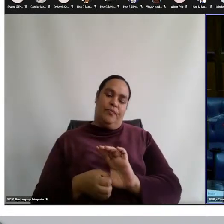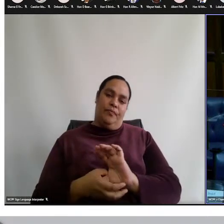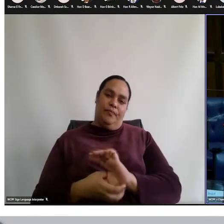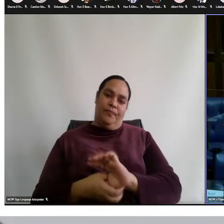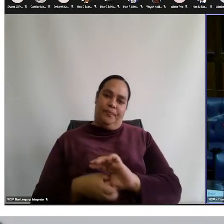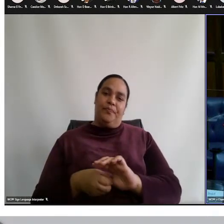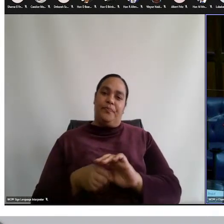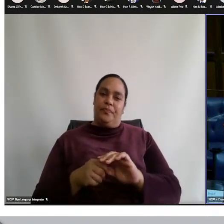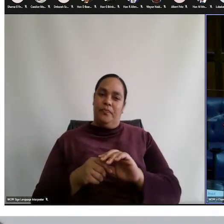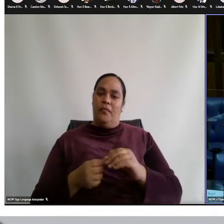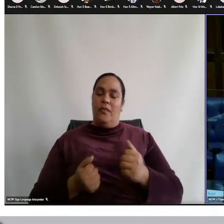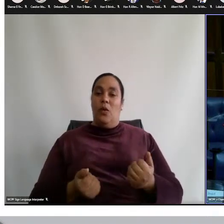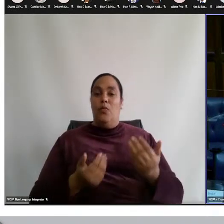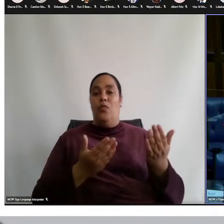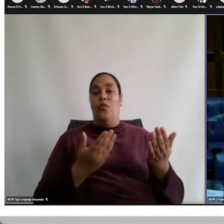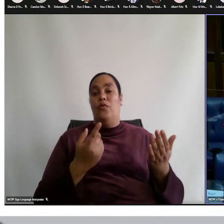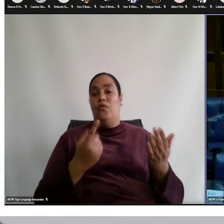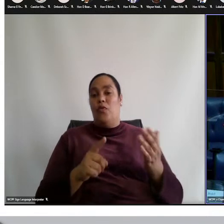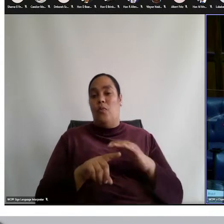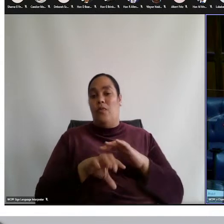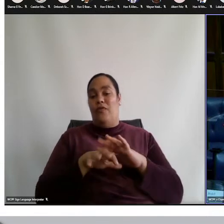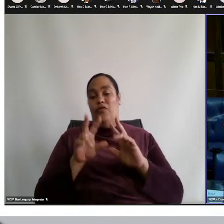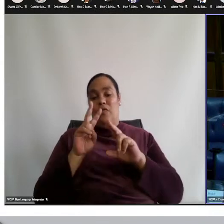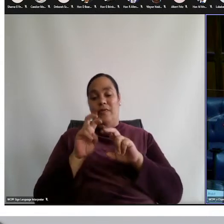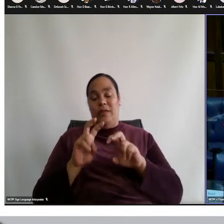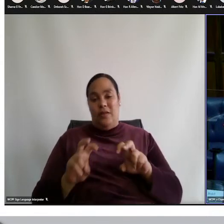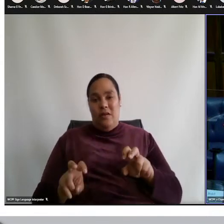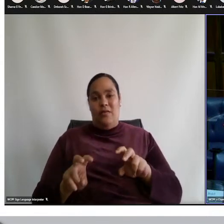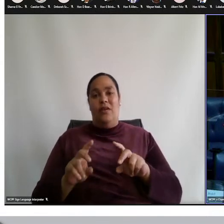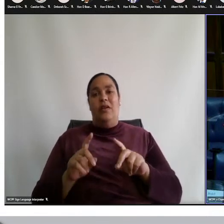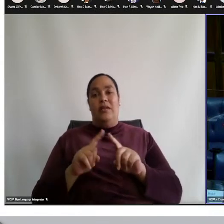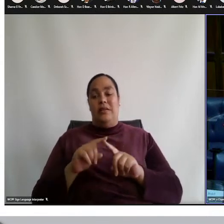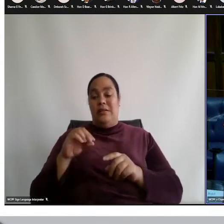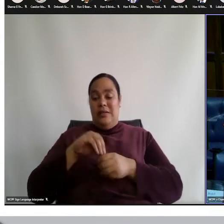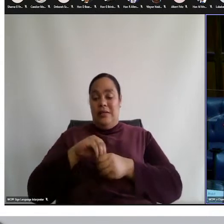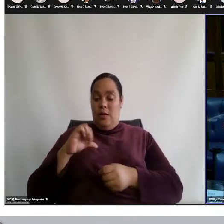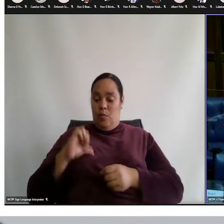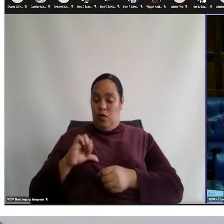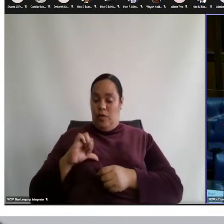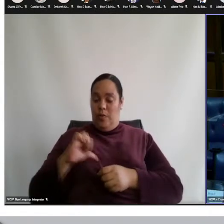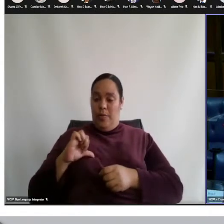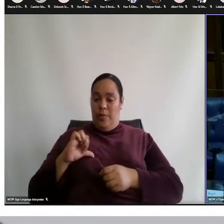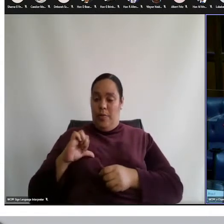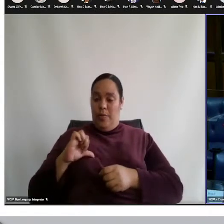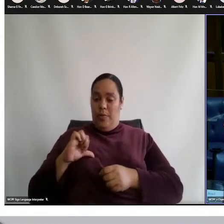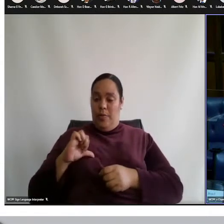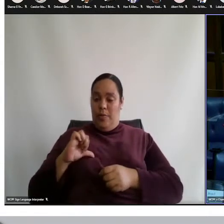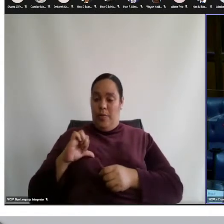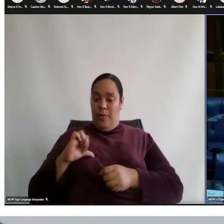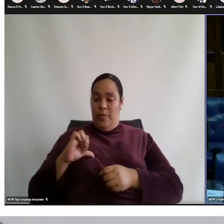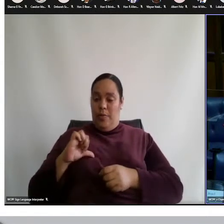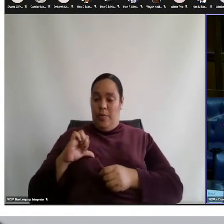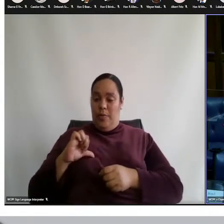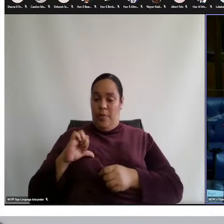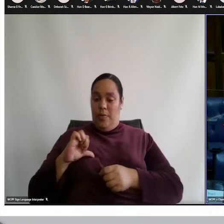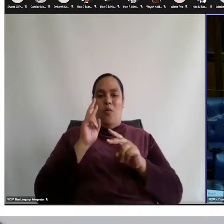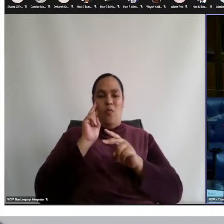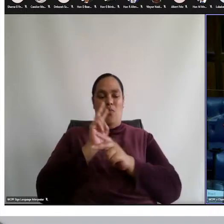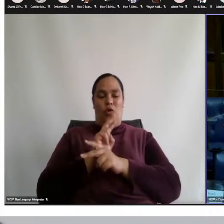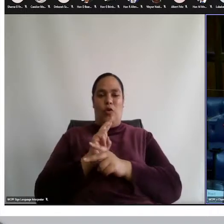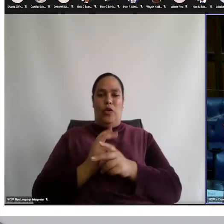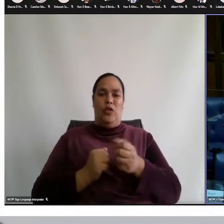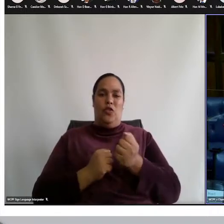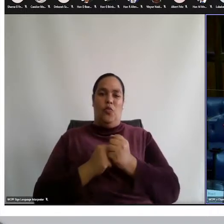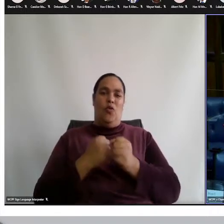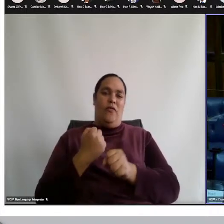The provisions for a provincial investigation in a municipality are in addition to the monitoring and support function of the